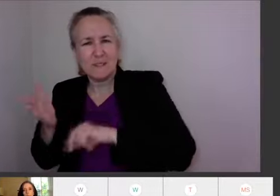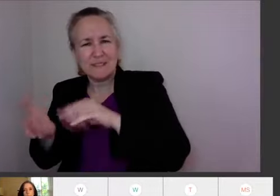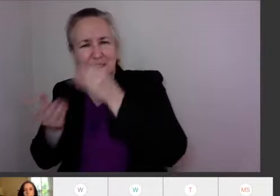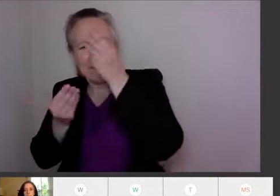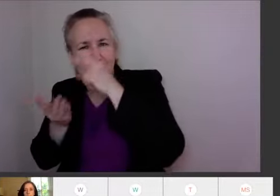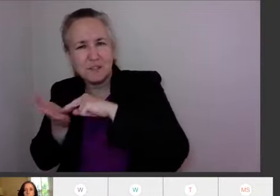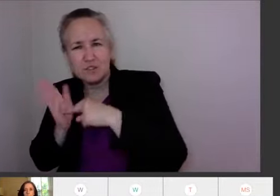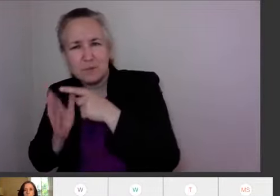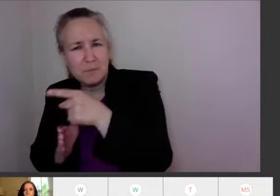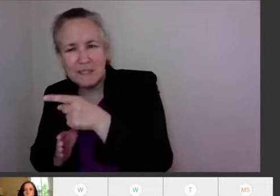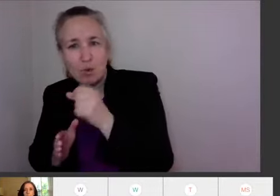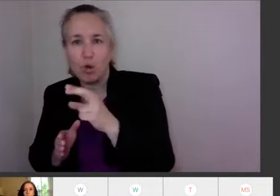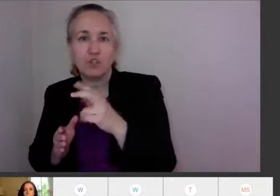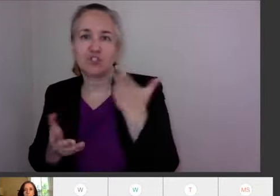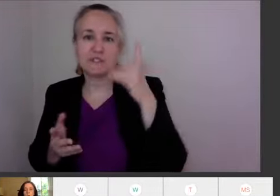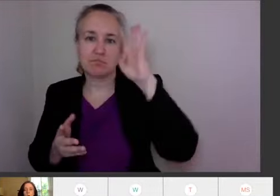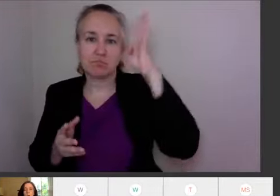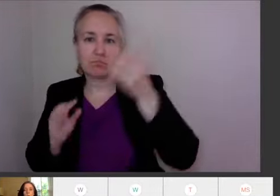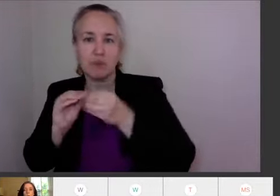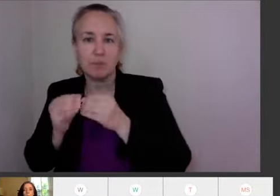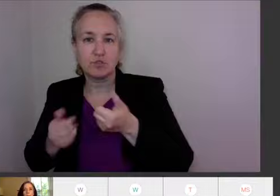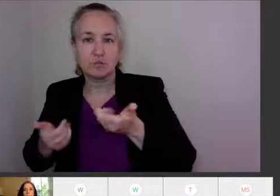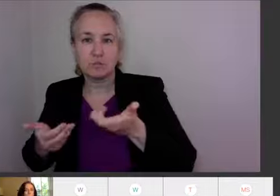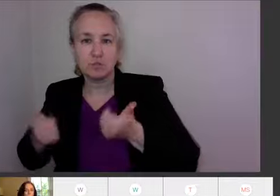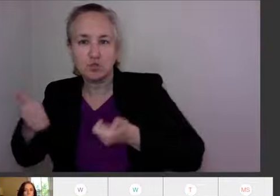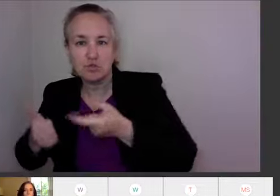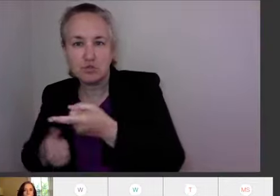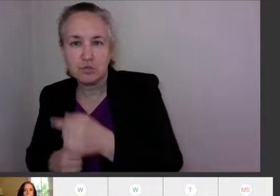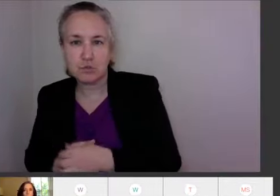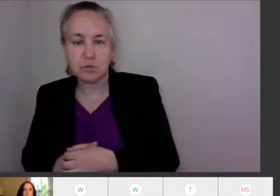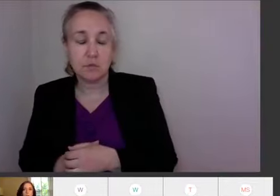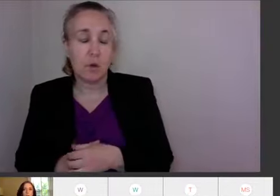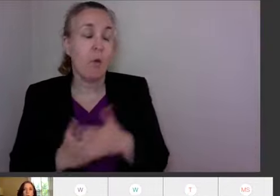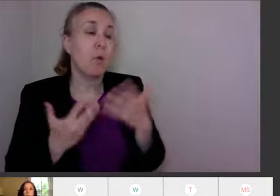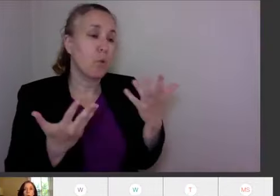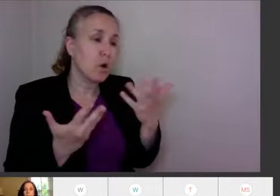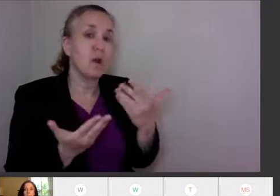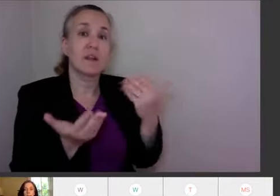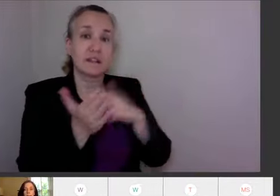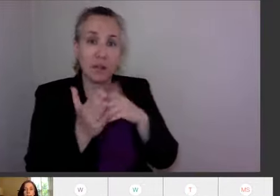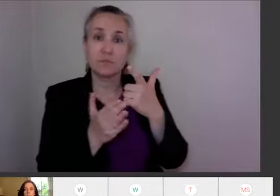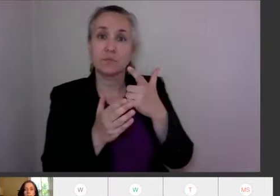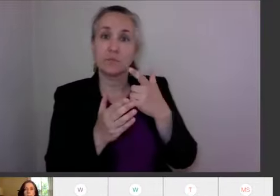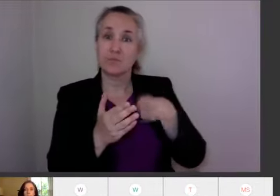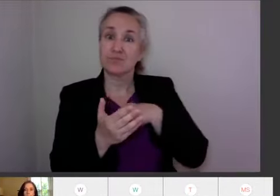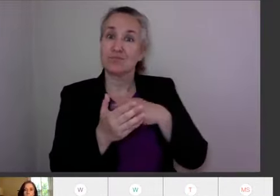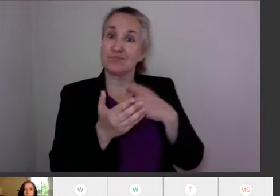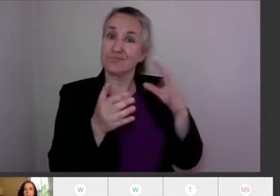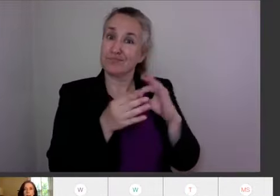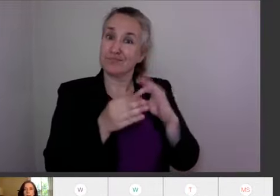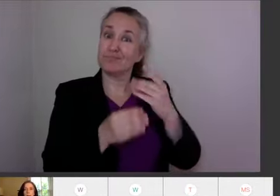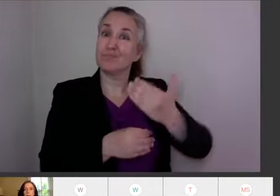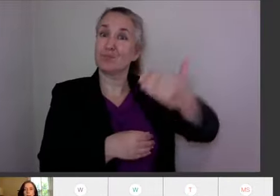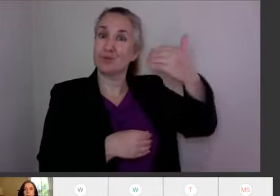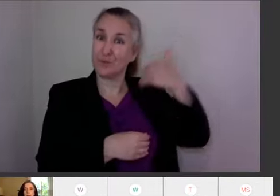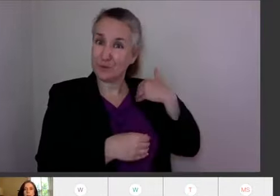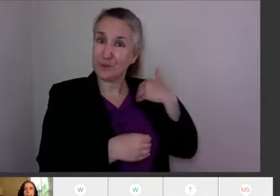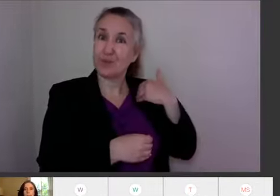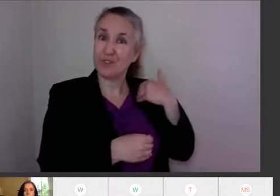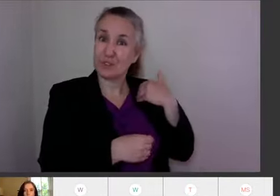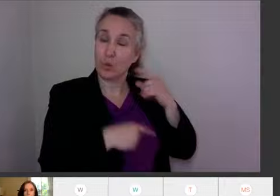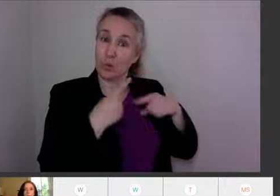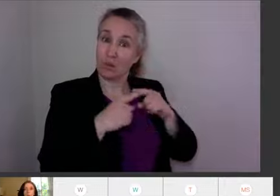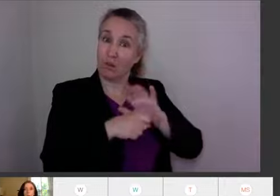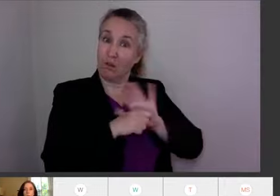just numbers? Well, again, as we've talked about from the early days of this pandemic,